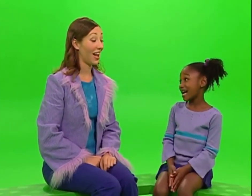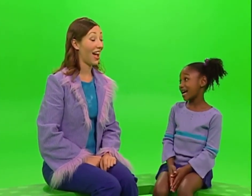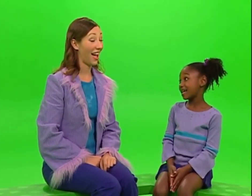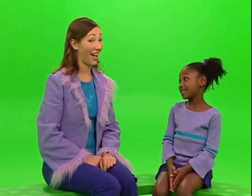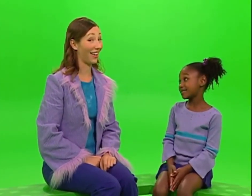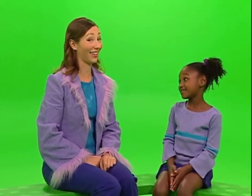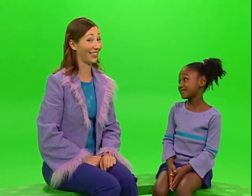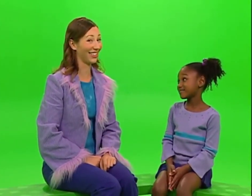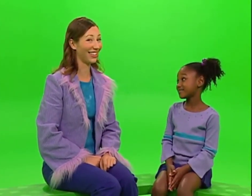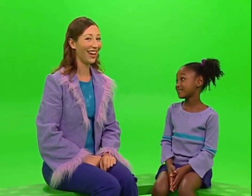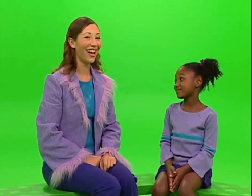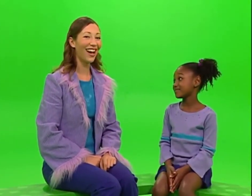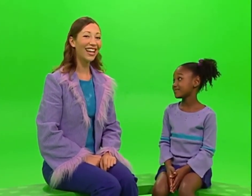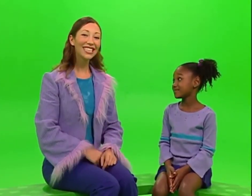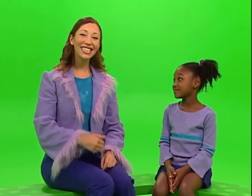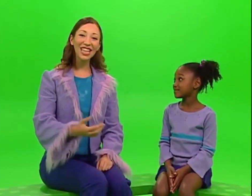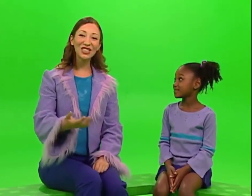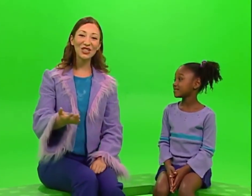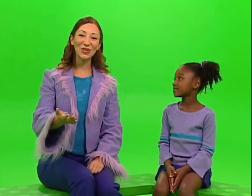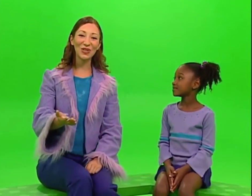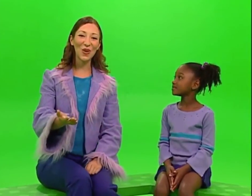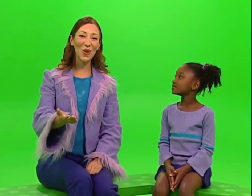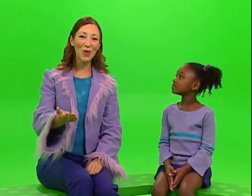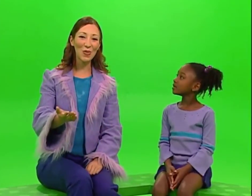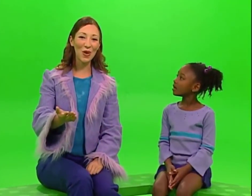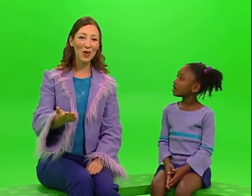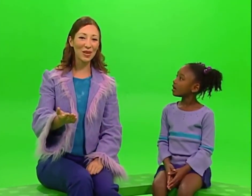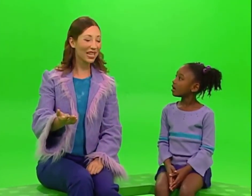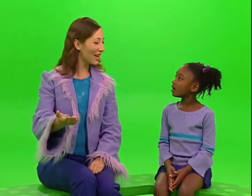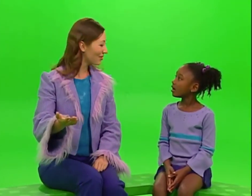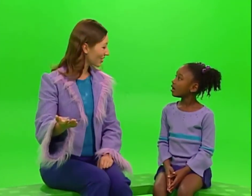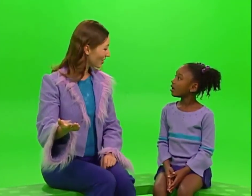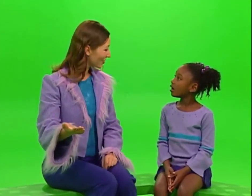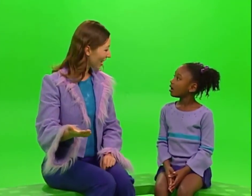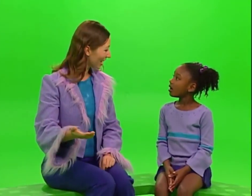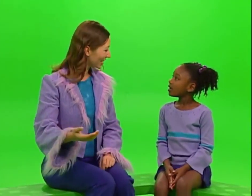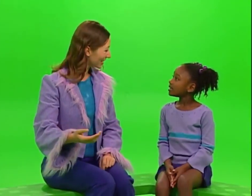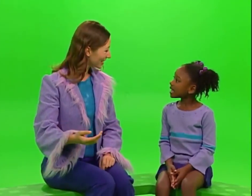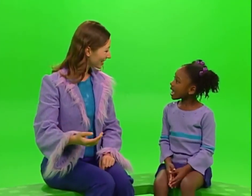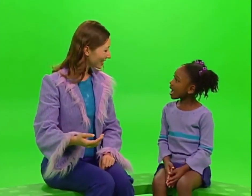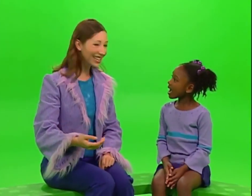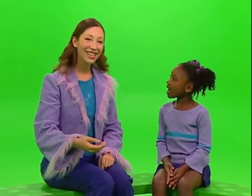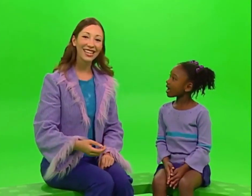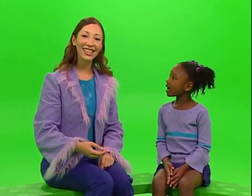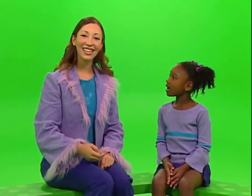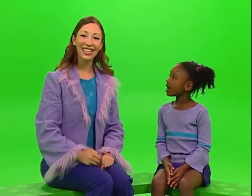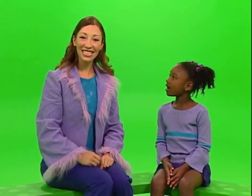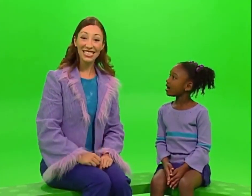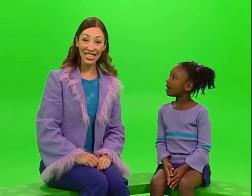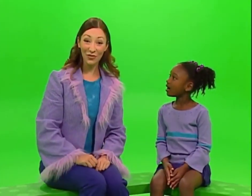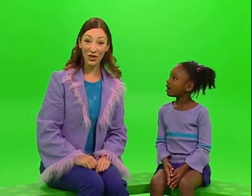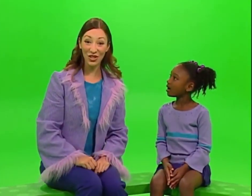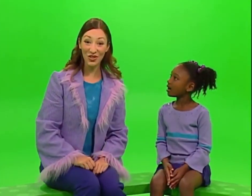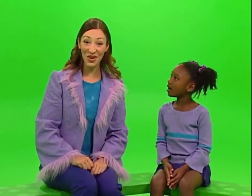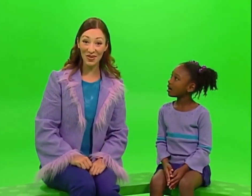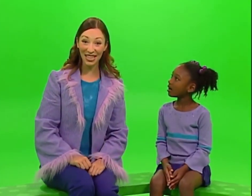Yeah. Let's do the whole poem again with our friends. Yeah. See if you can do it with